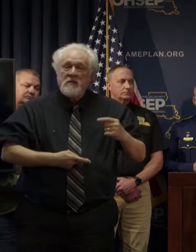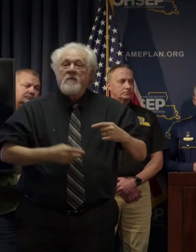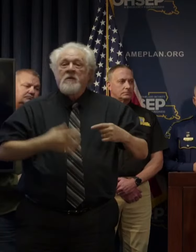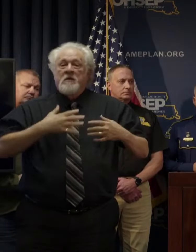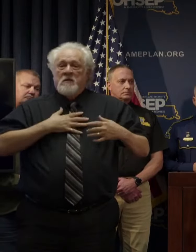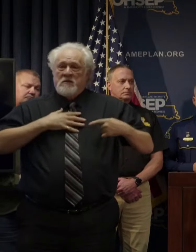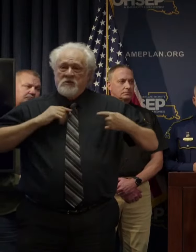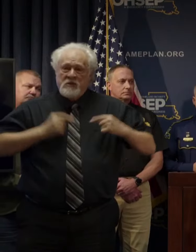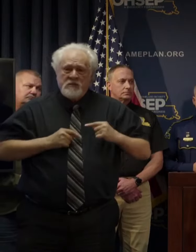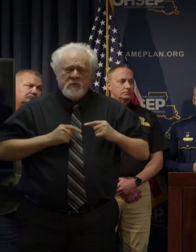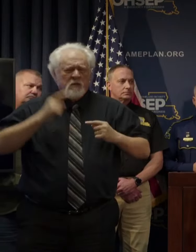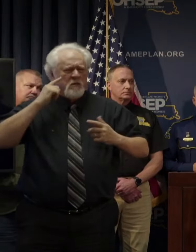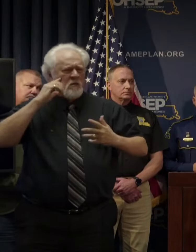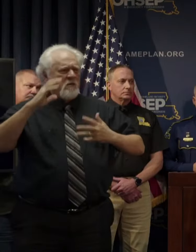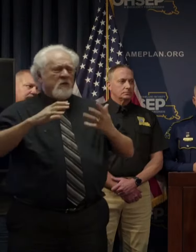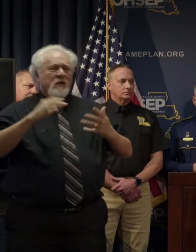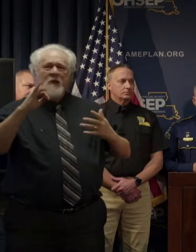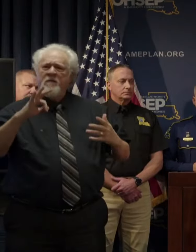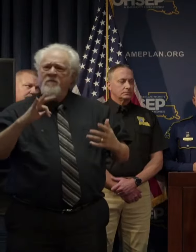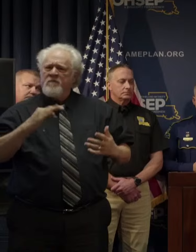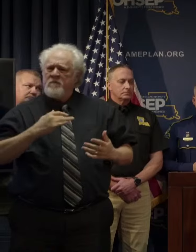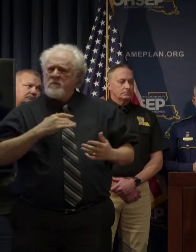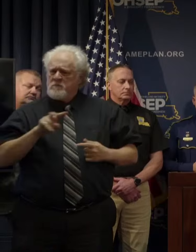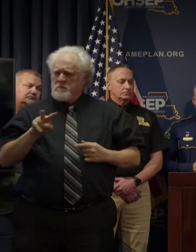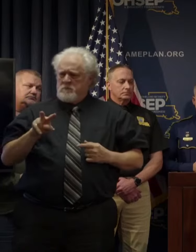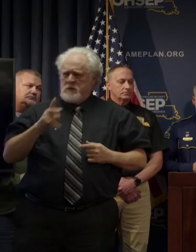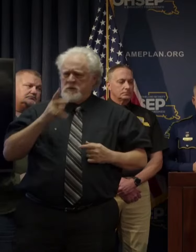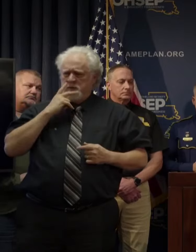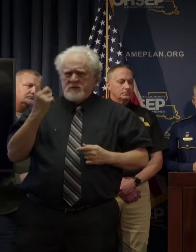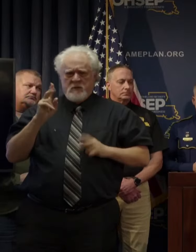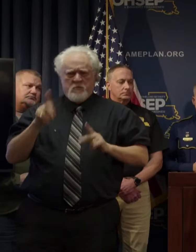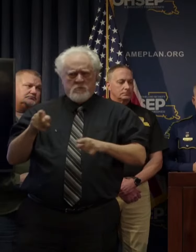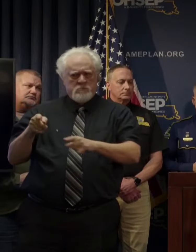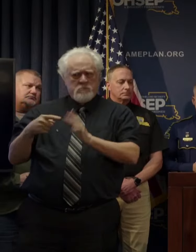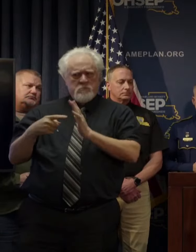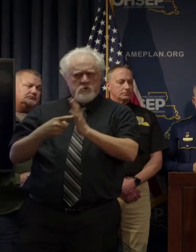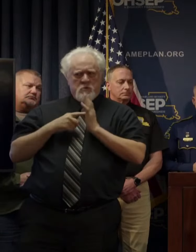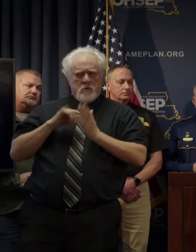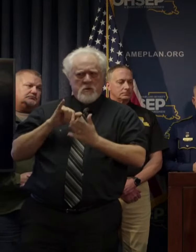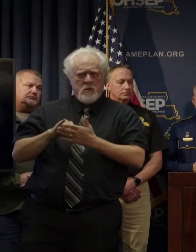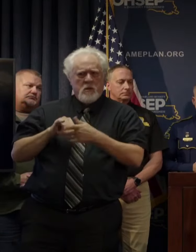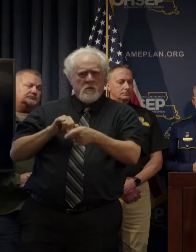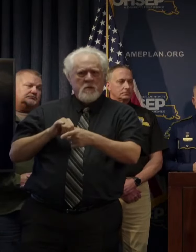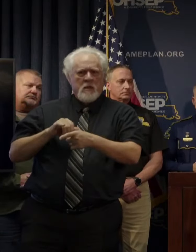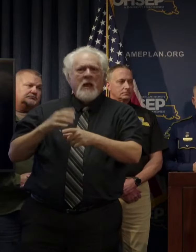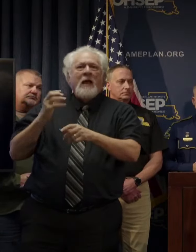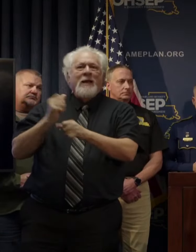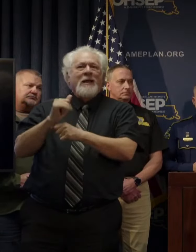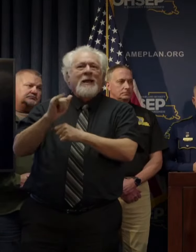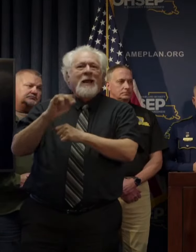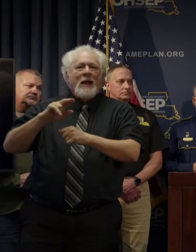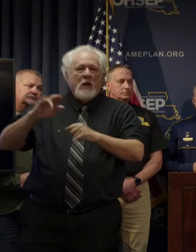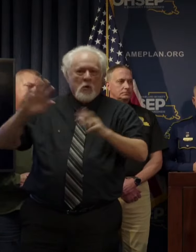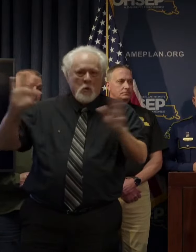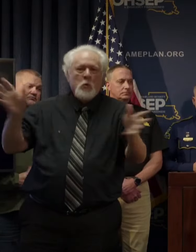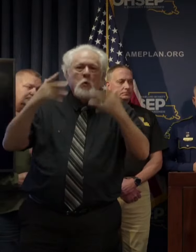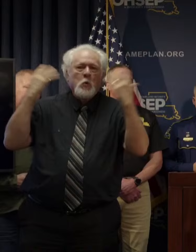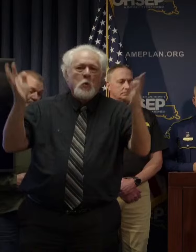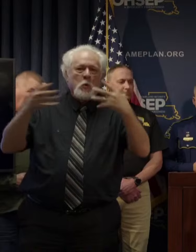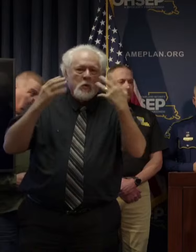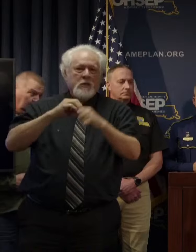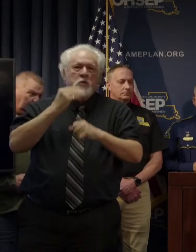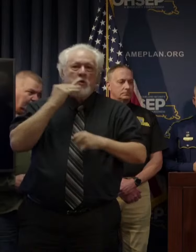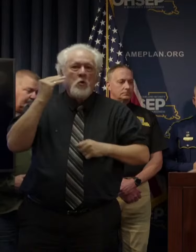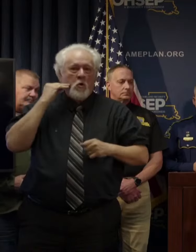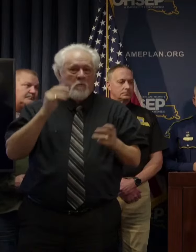confusion. If you begin to or see someone in your home exhibiting those, get fresh air in your home